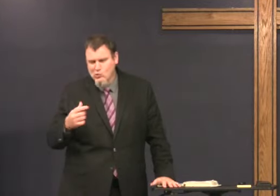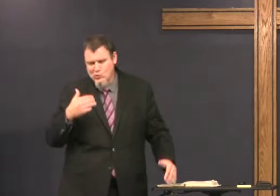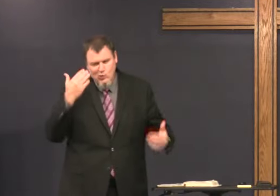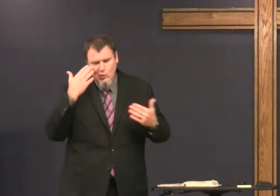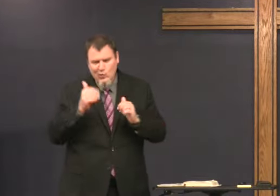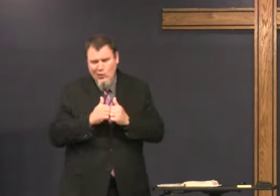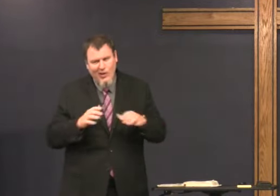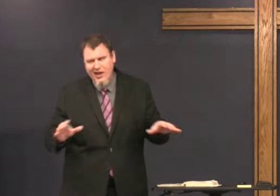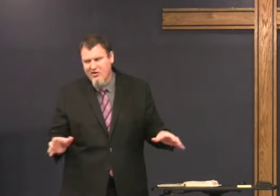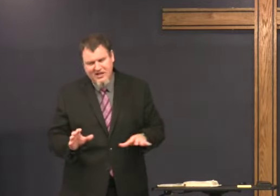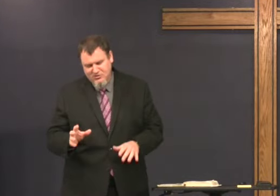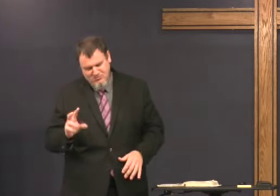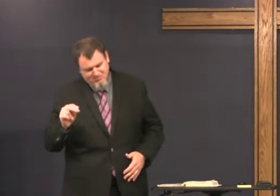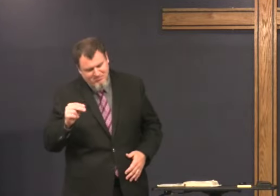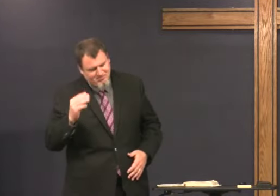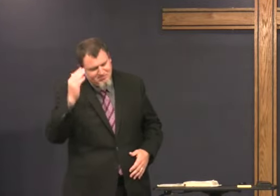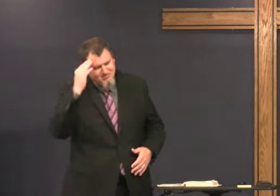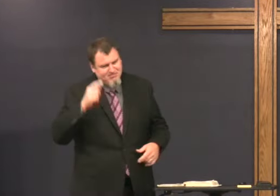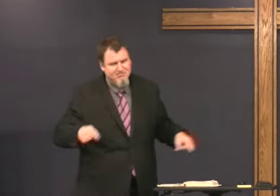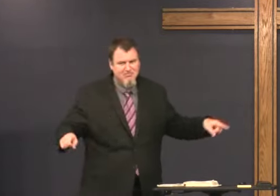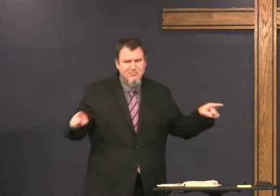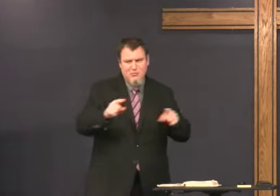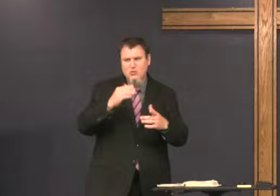I'm not telling you